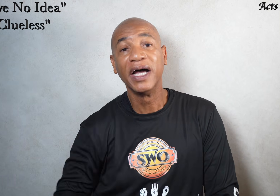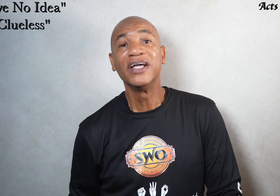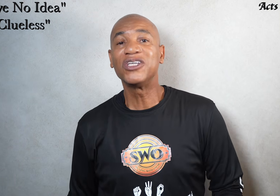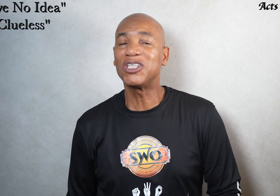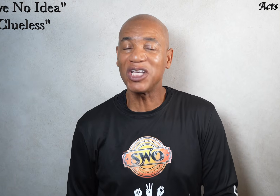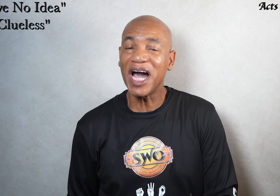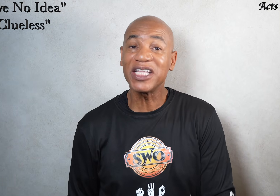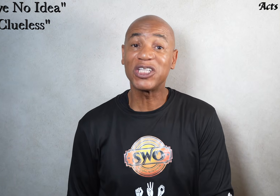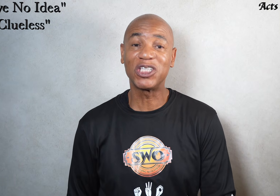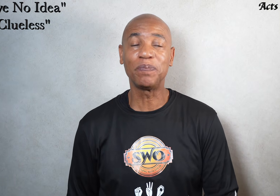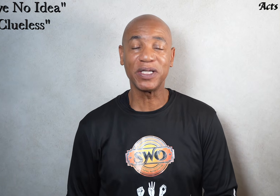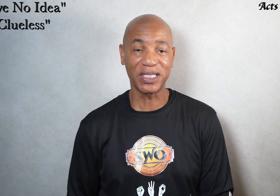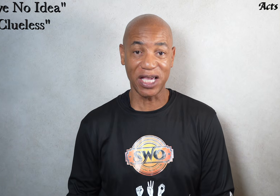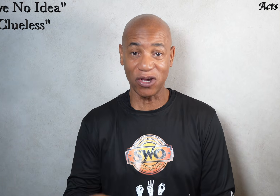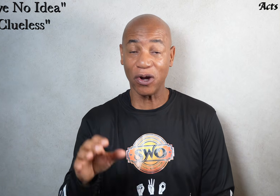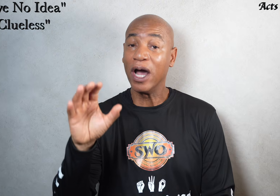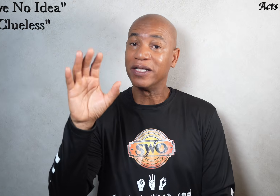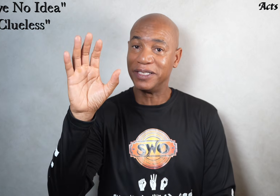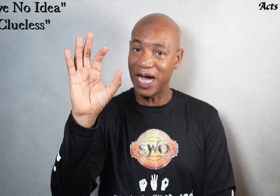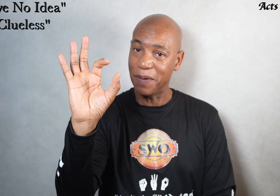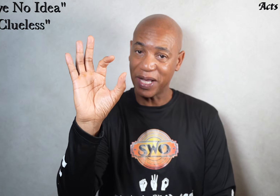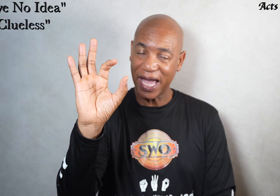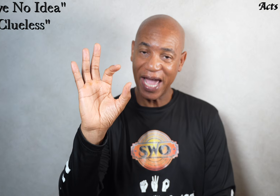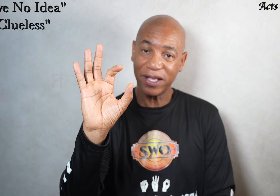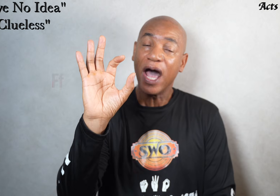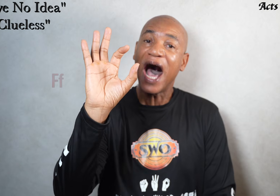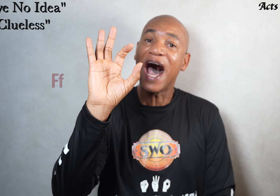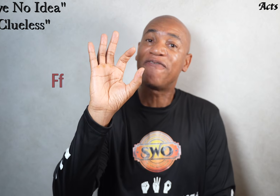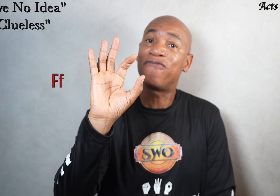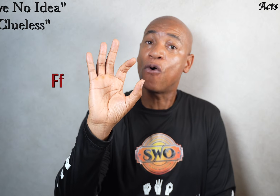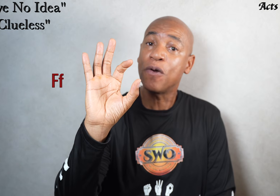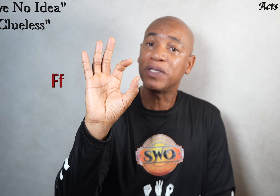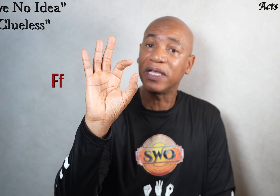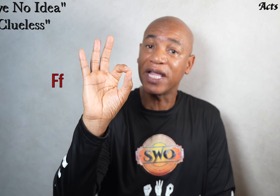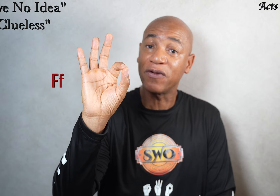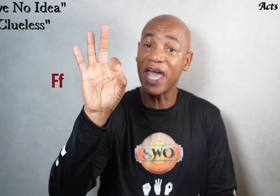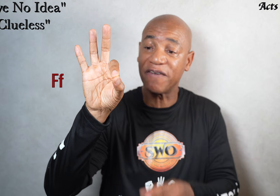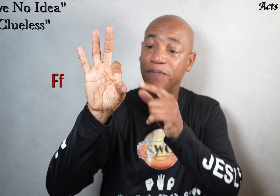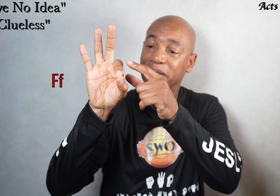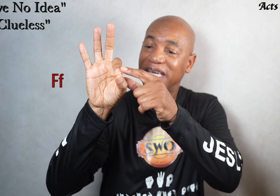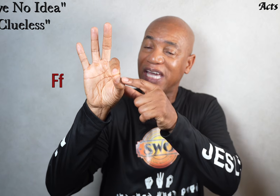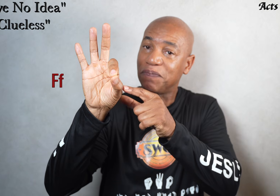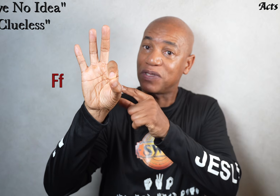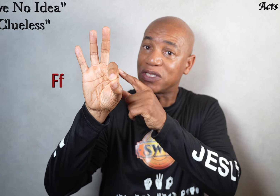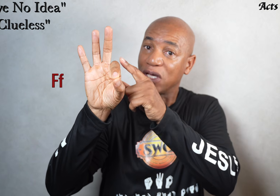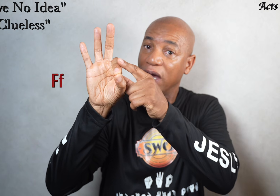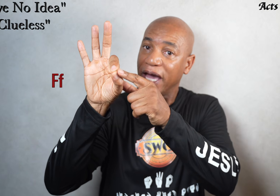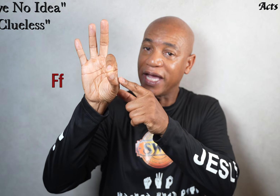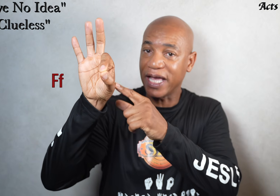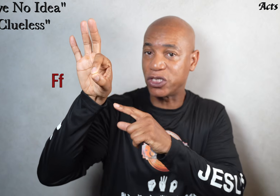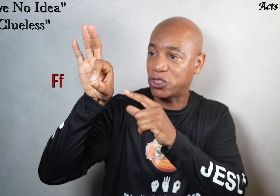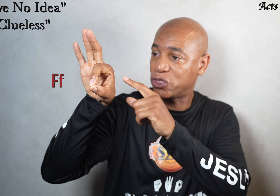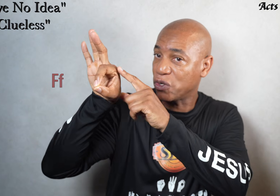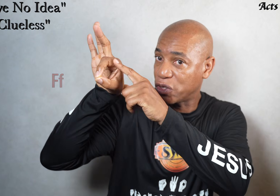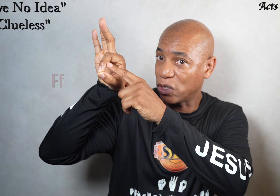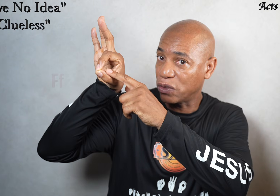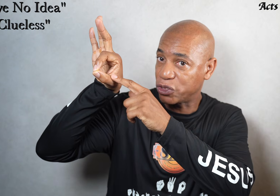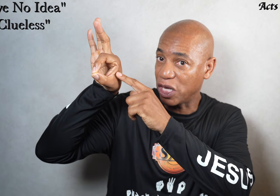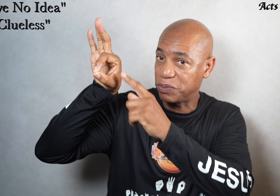To sign is simply take your dominant hand. I form the letter F, but keep this in a circular shape, just